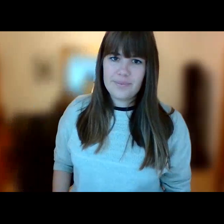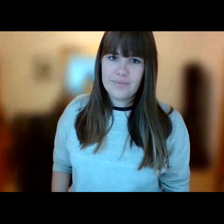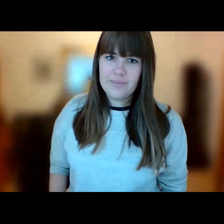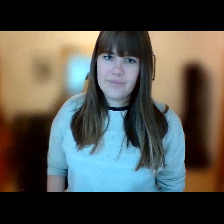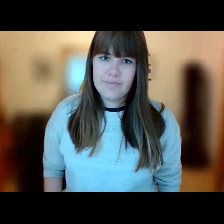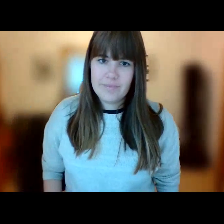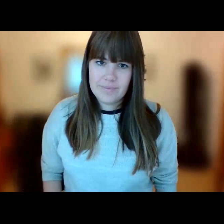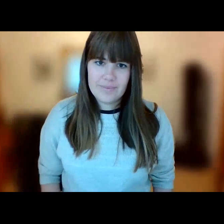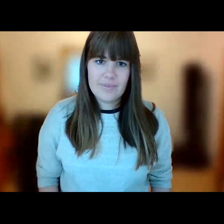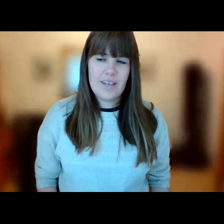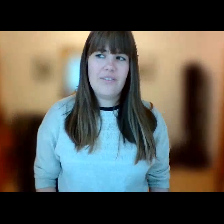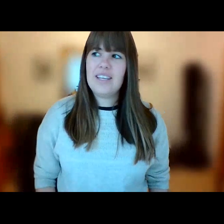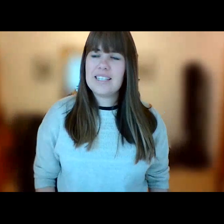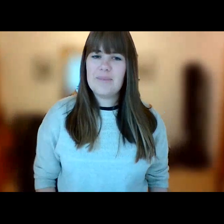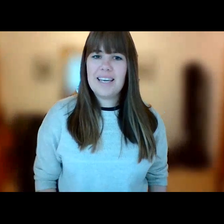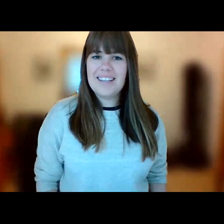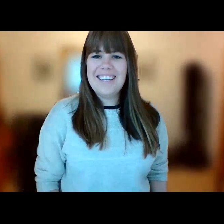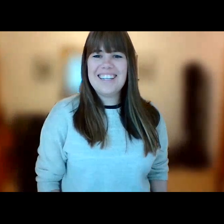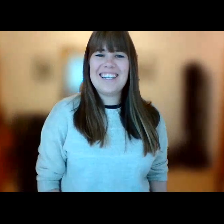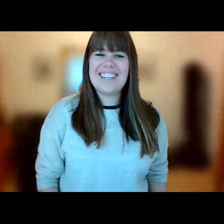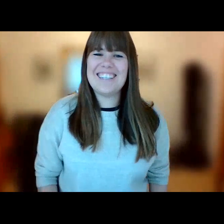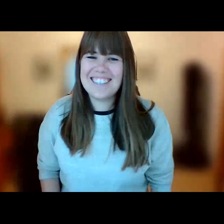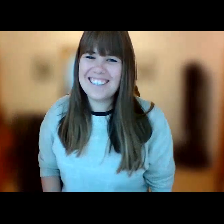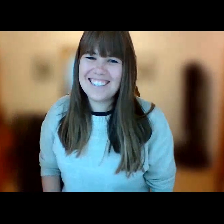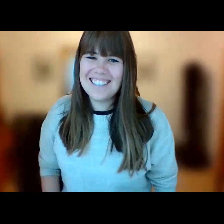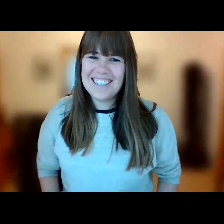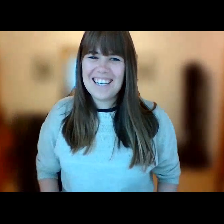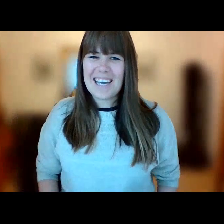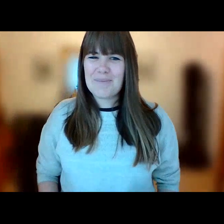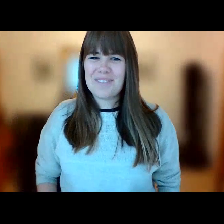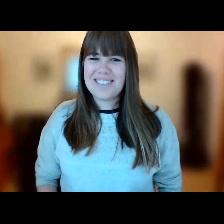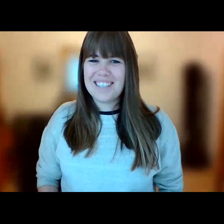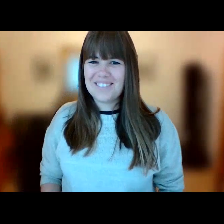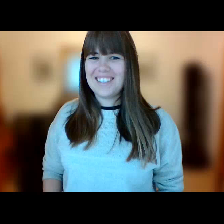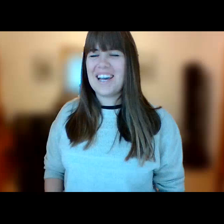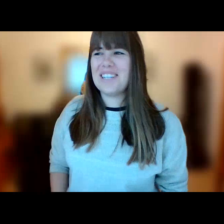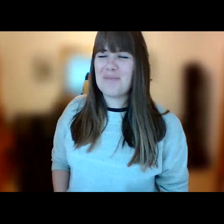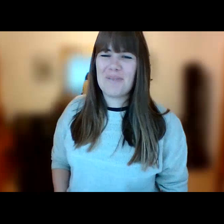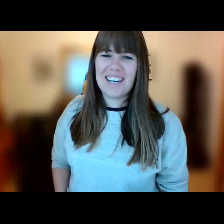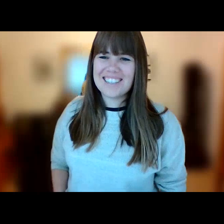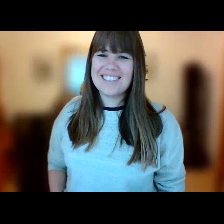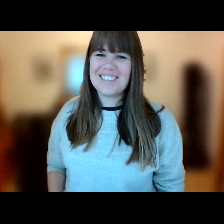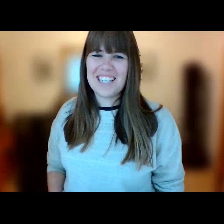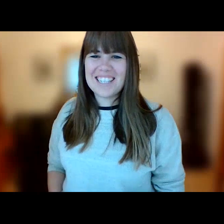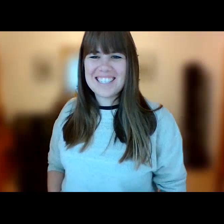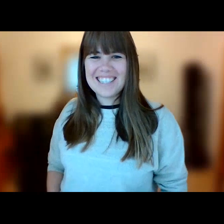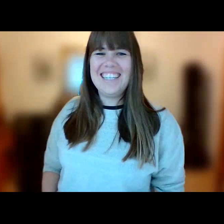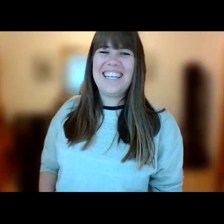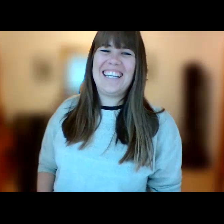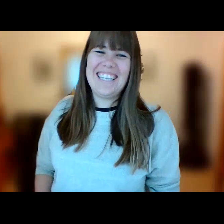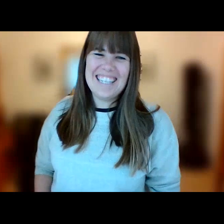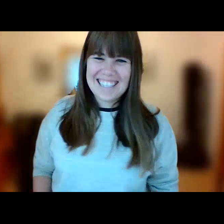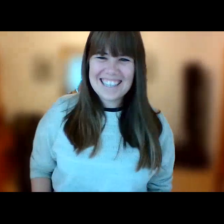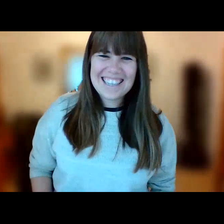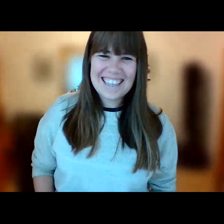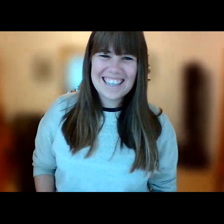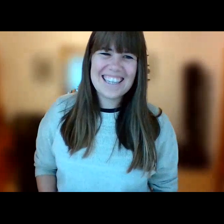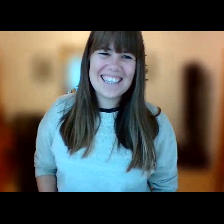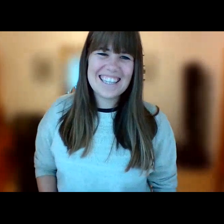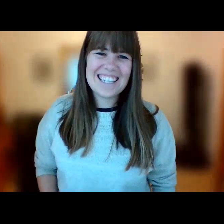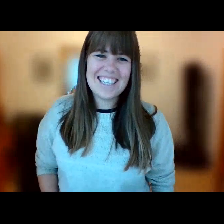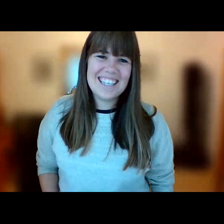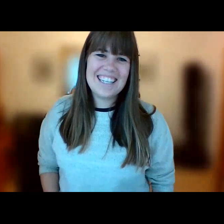is delivering that one yet, Georgia. I think it's me. Georgia's back, so yeah, I think I'll be back. Sorry, guys. Georgia will be back to be talking